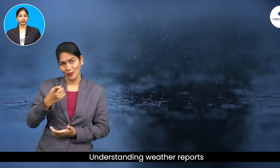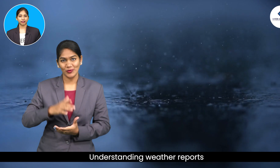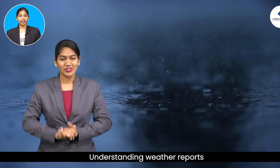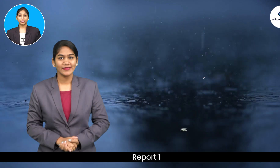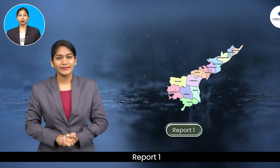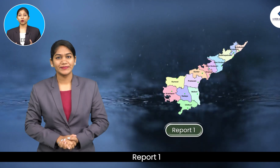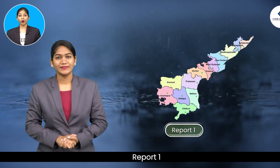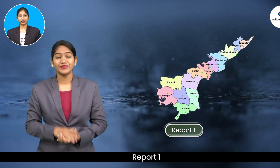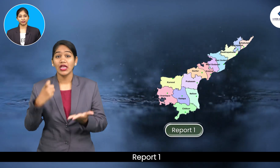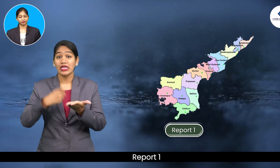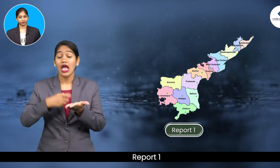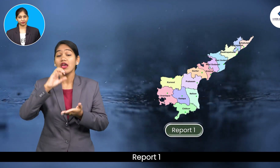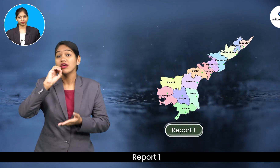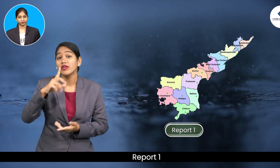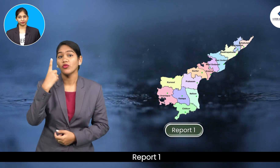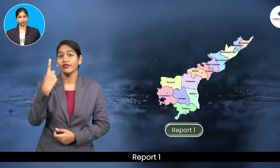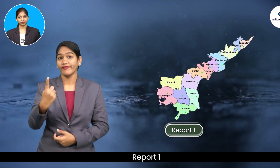Report 1